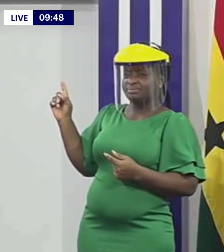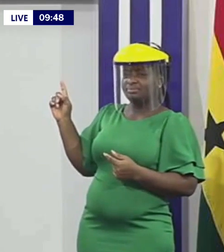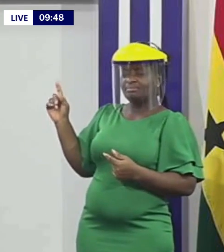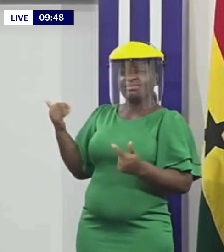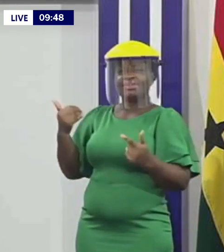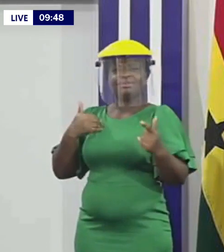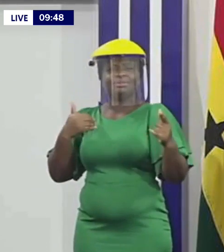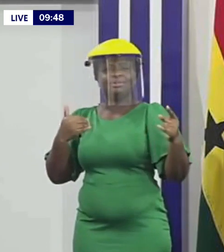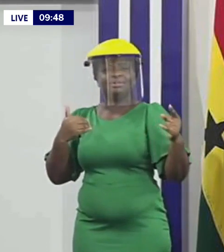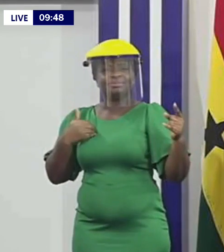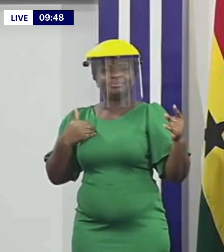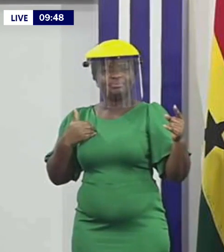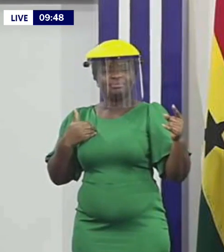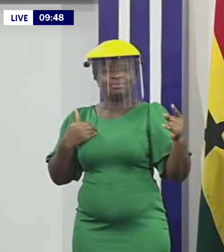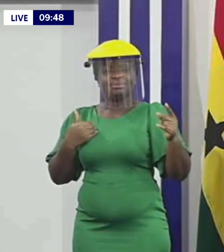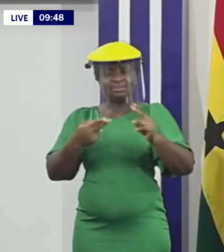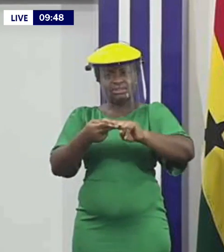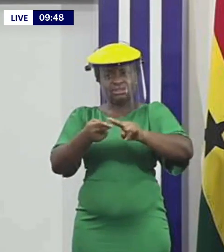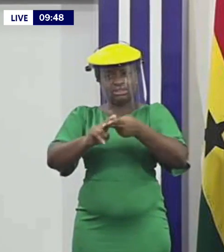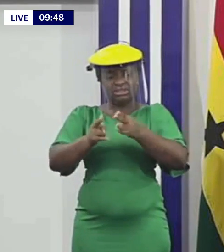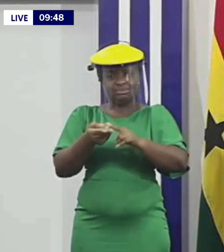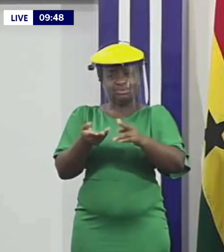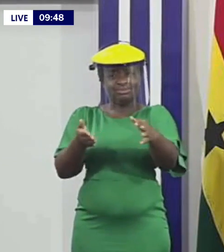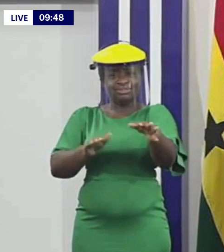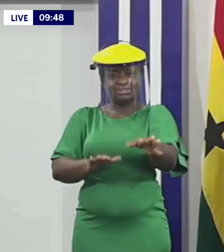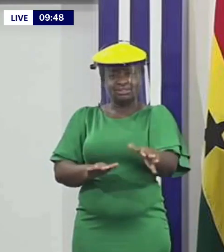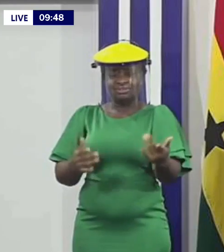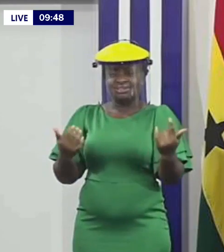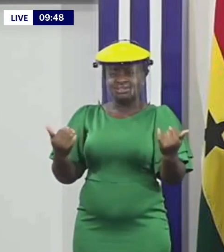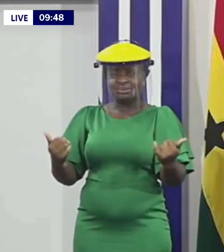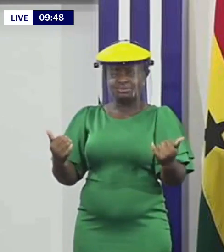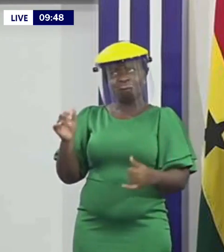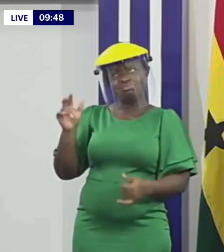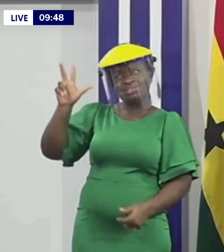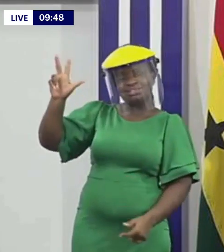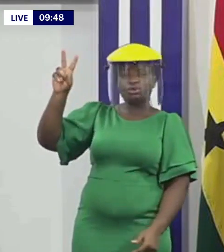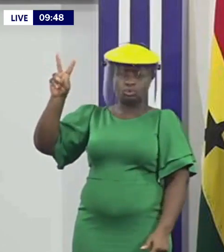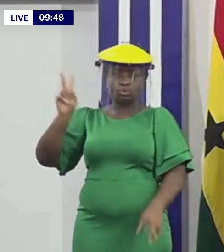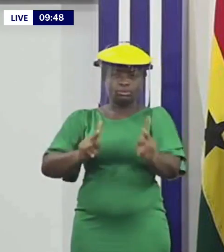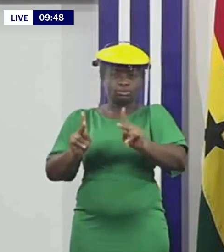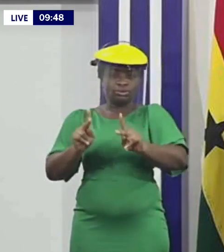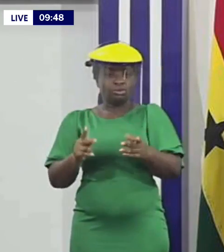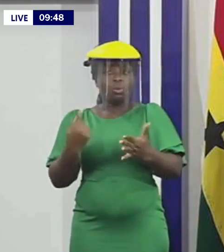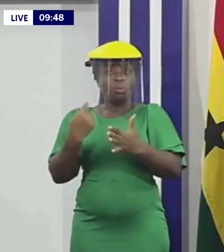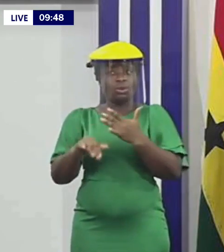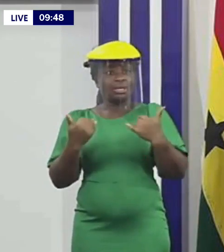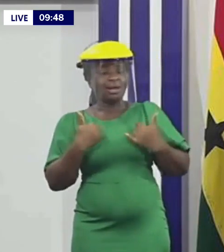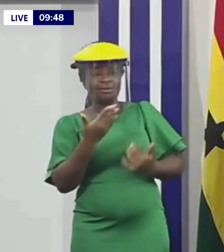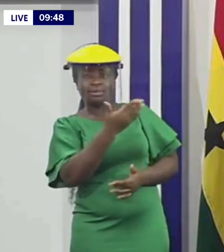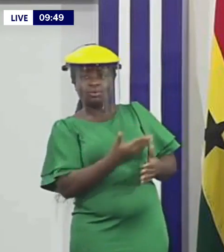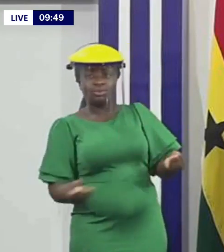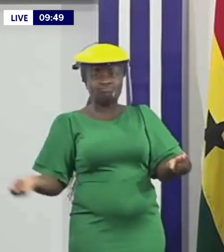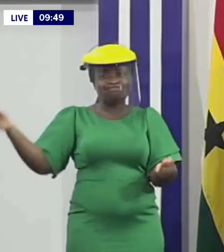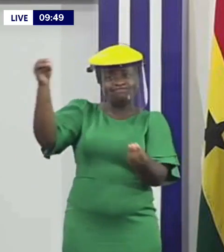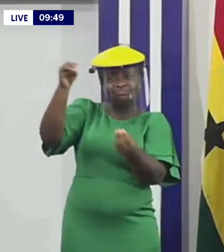we have a total number of deaths for now span up to 32. What we have here, when you add them